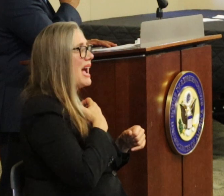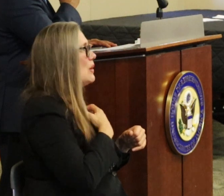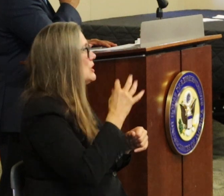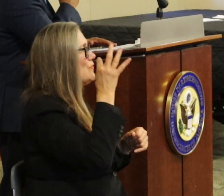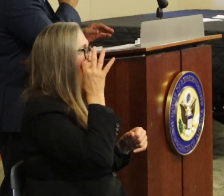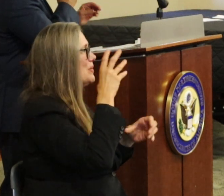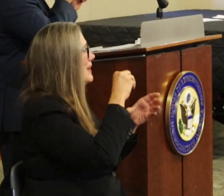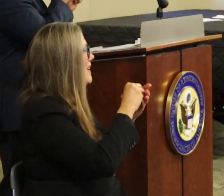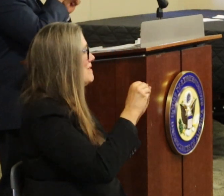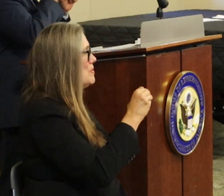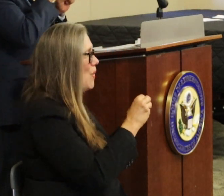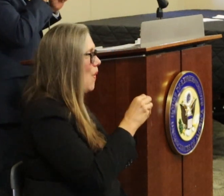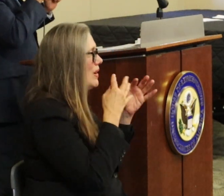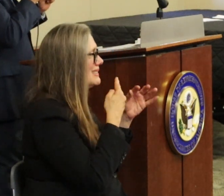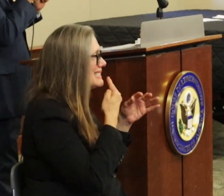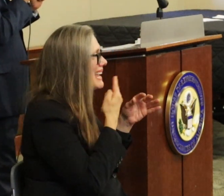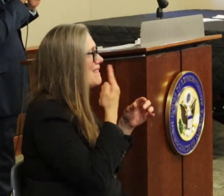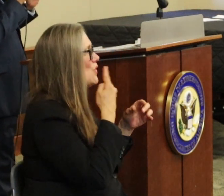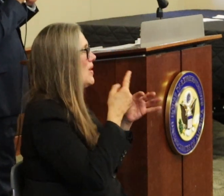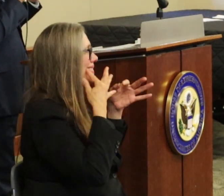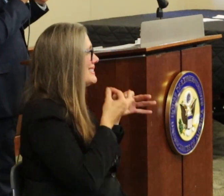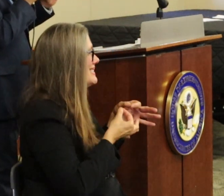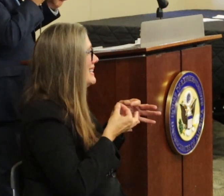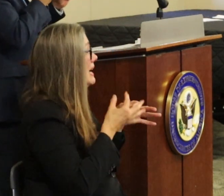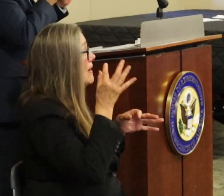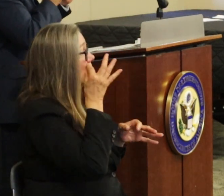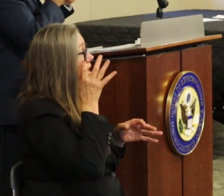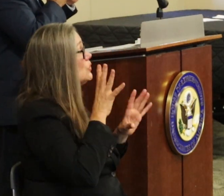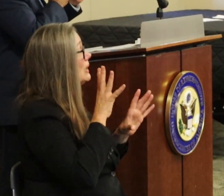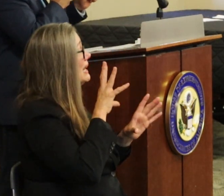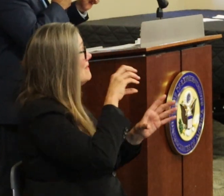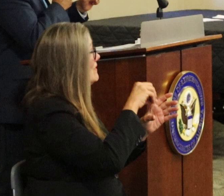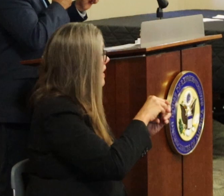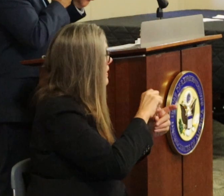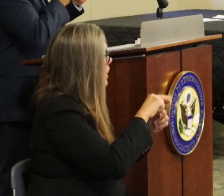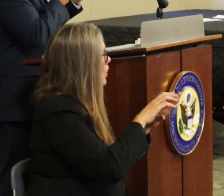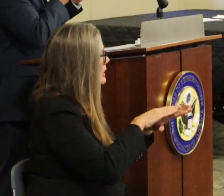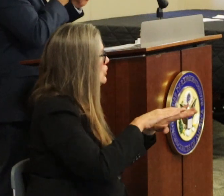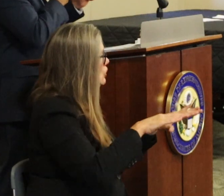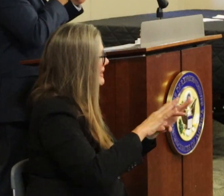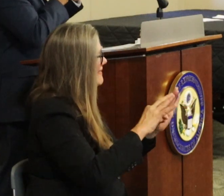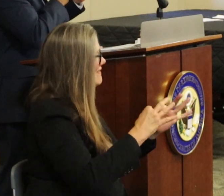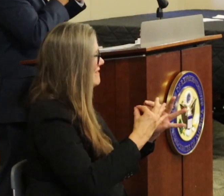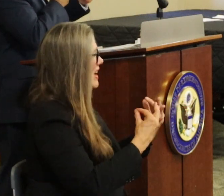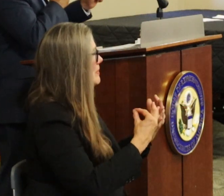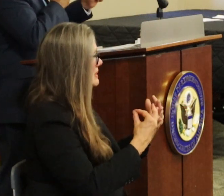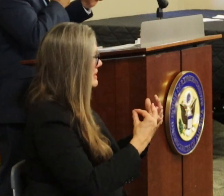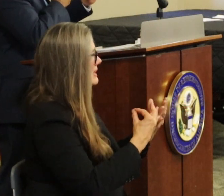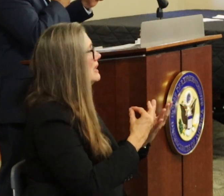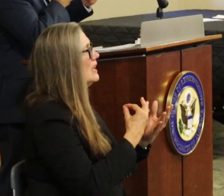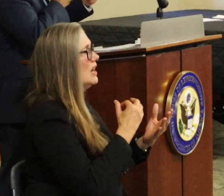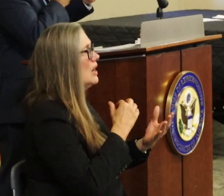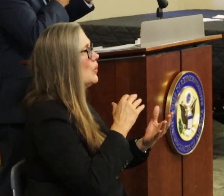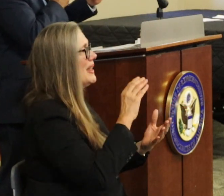more say. The federal government steps in when children and families' civil rights